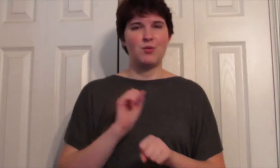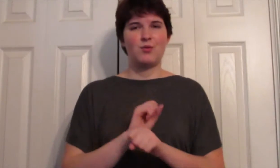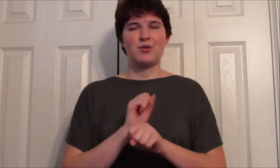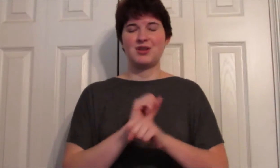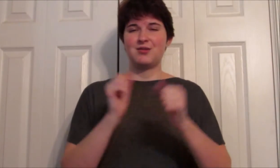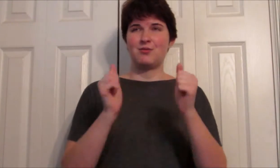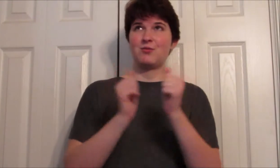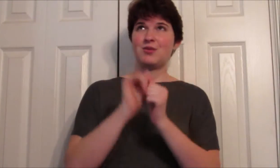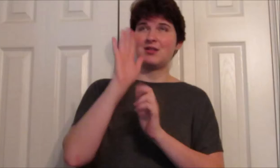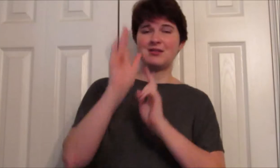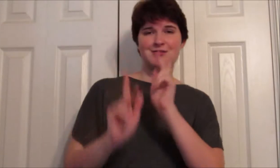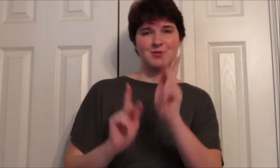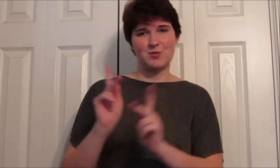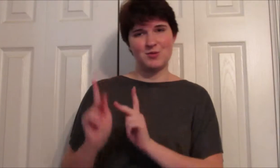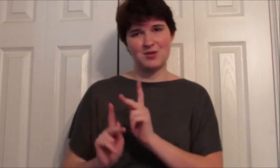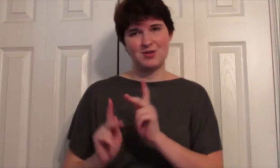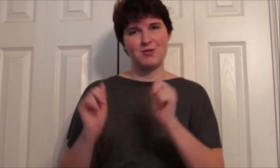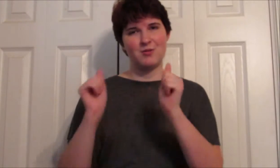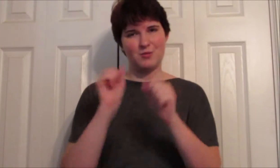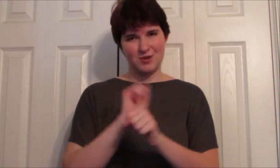people, working for you,